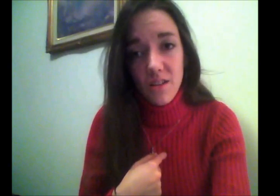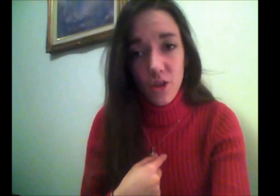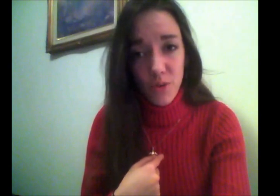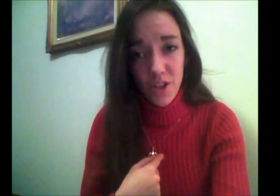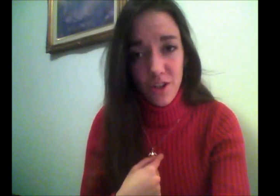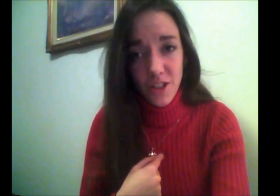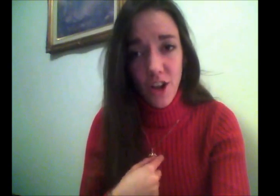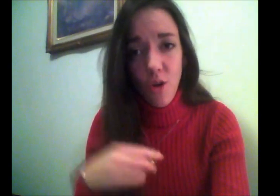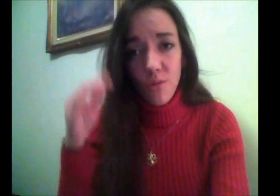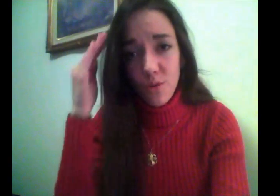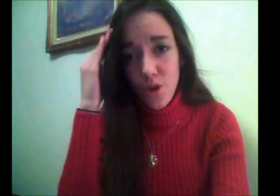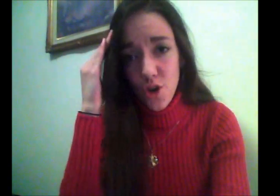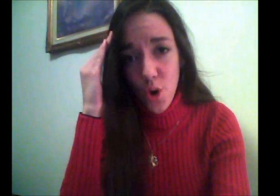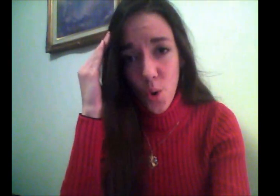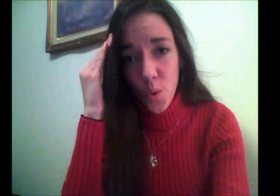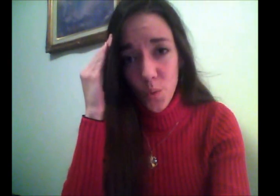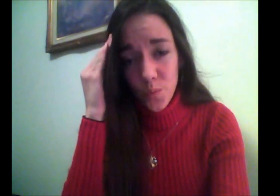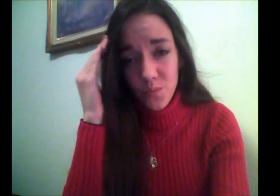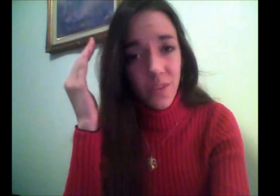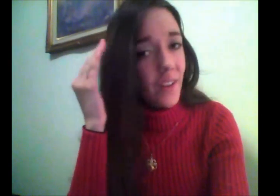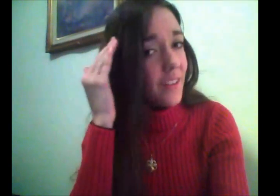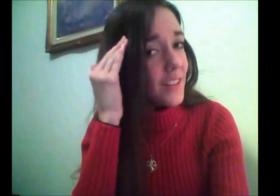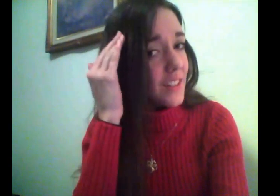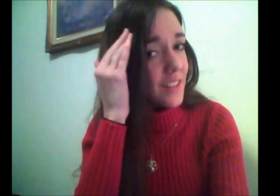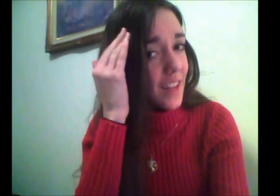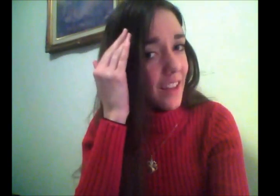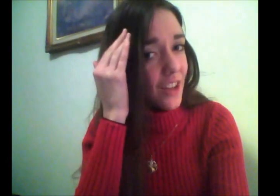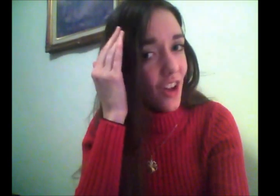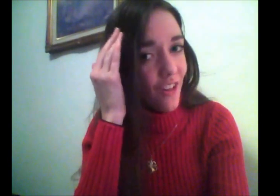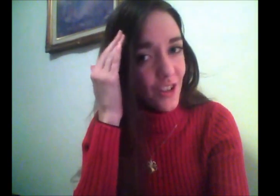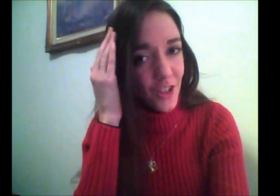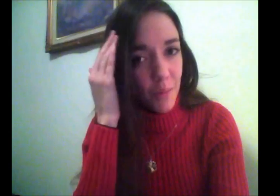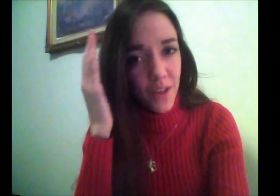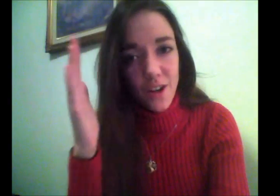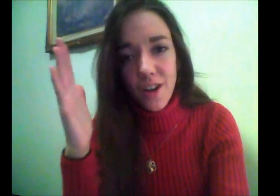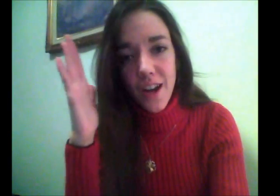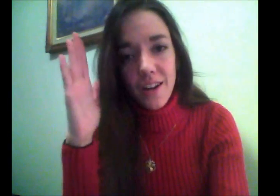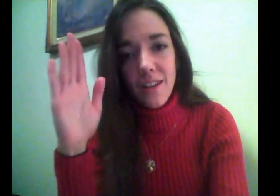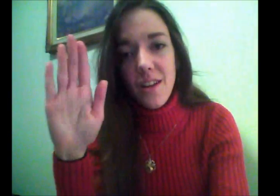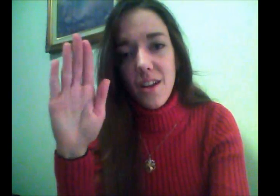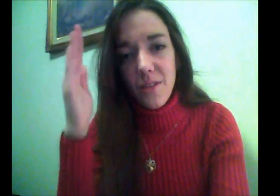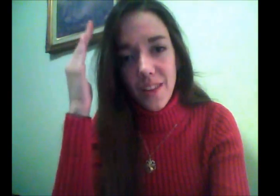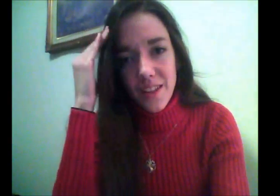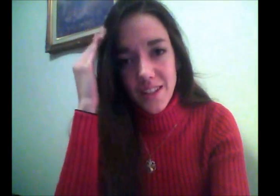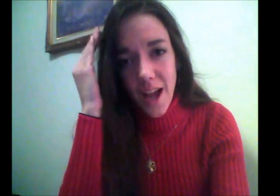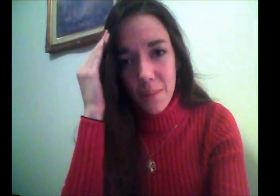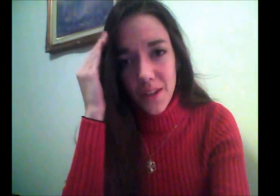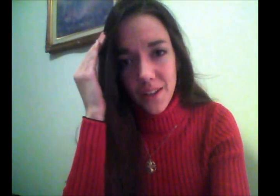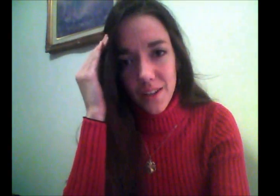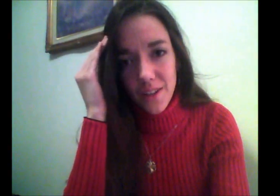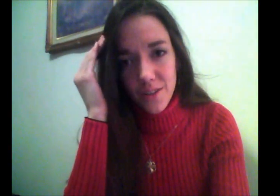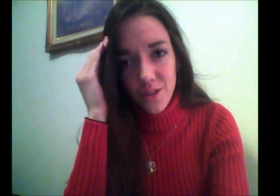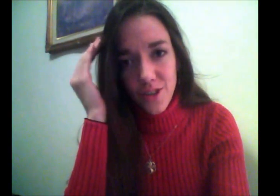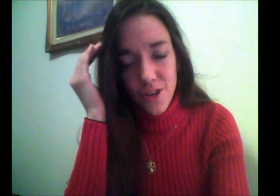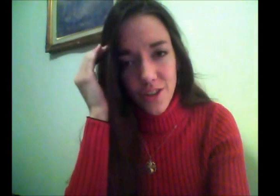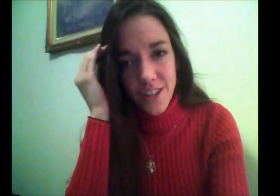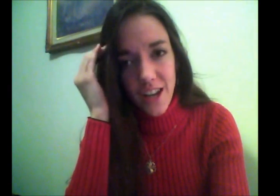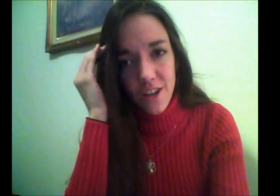You point to yourself. No, and this is like the knowledge is up there. You're kind of like this, tapping the side of your